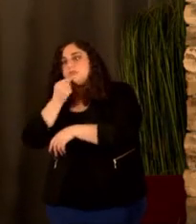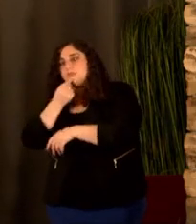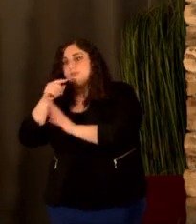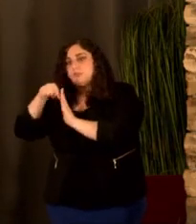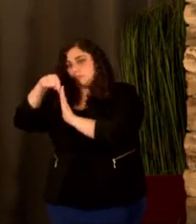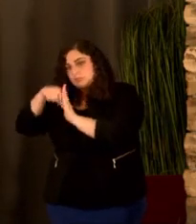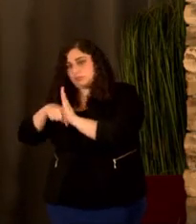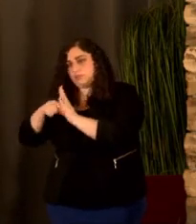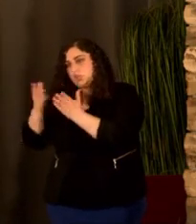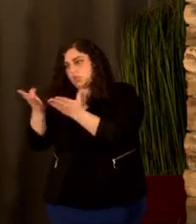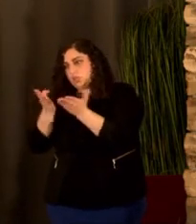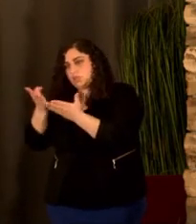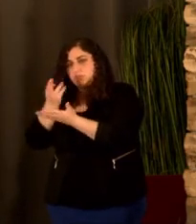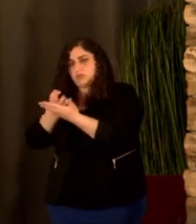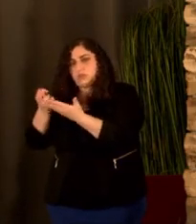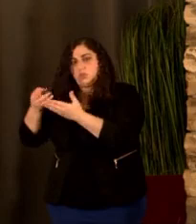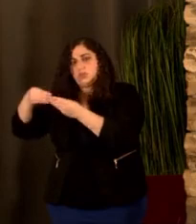billion.